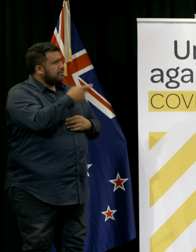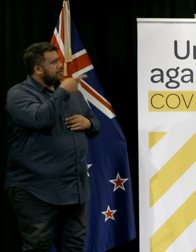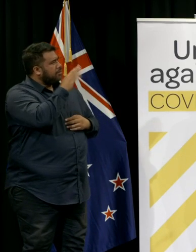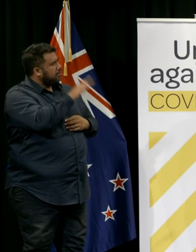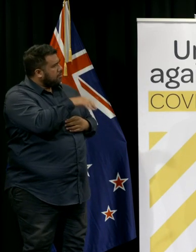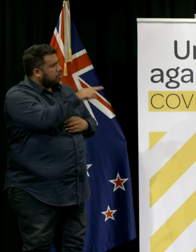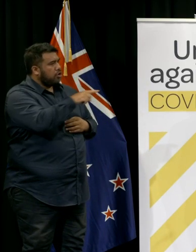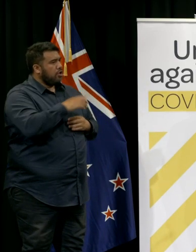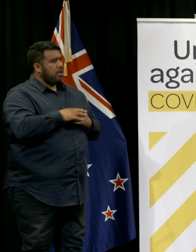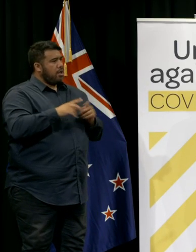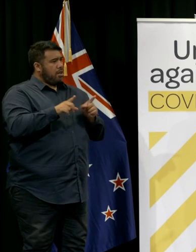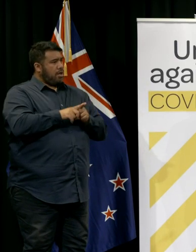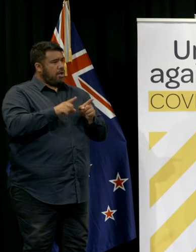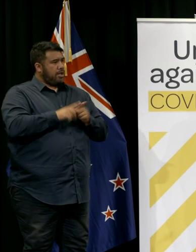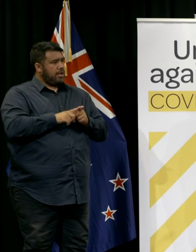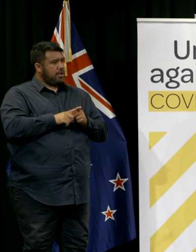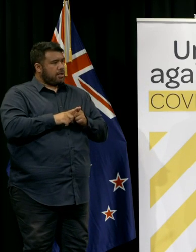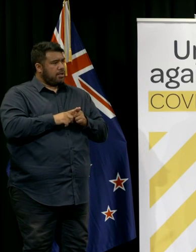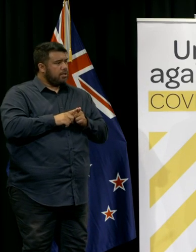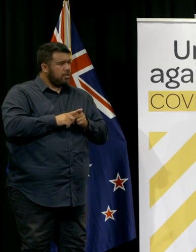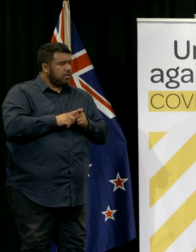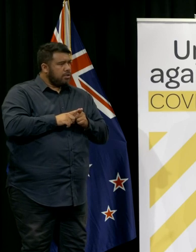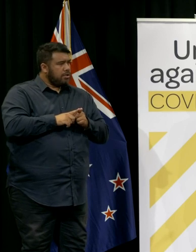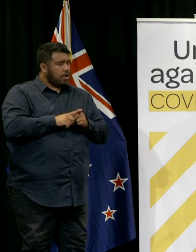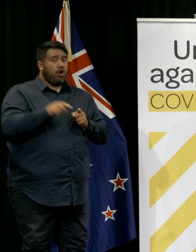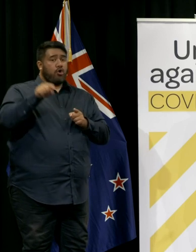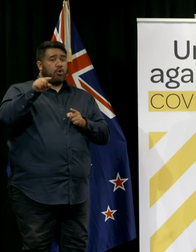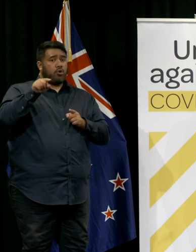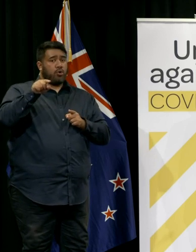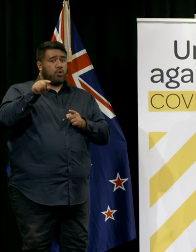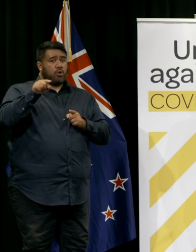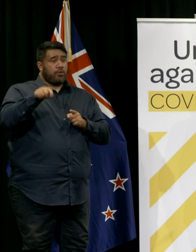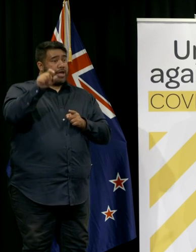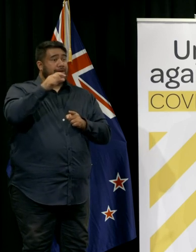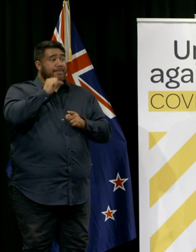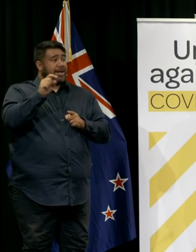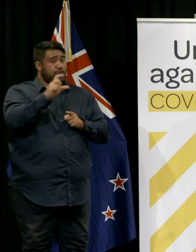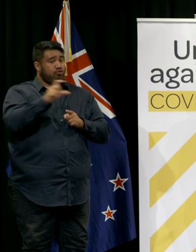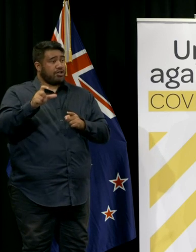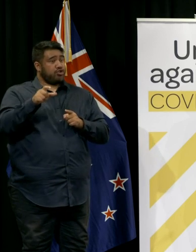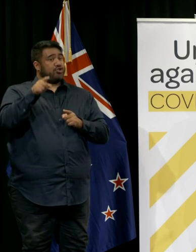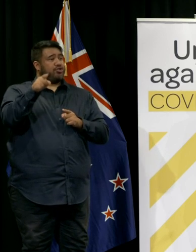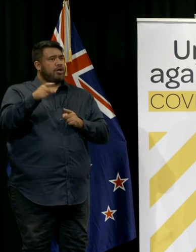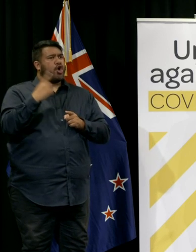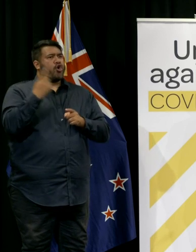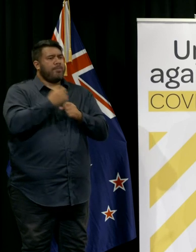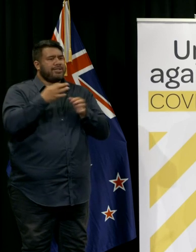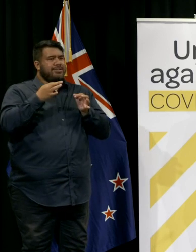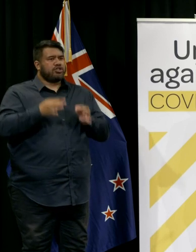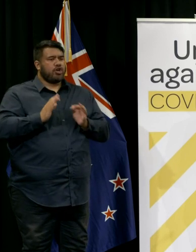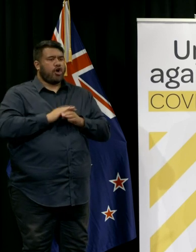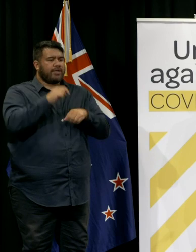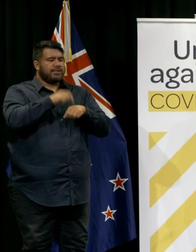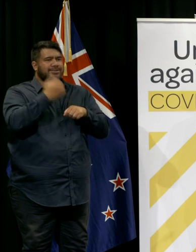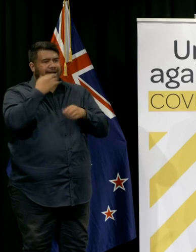decision as to when to delay the sentencing, to why to delay it because of COVID-19? The judge. Okay. Has there been any